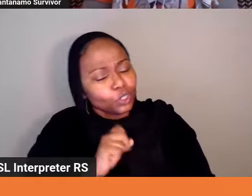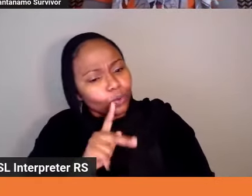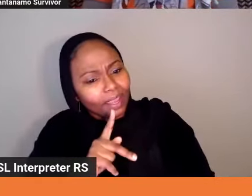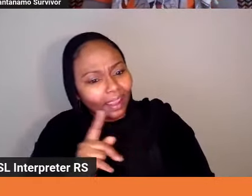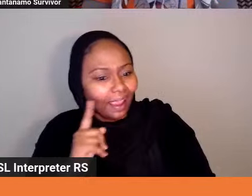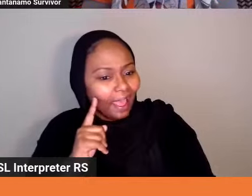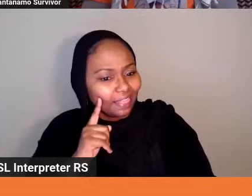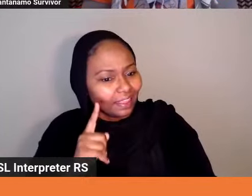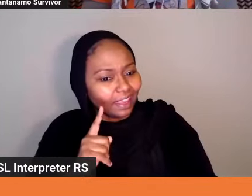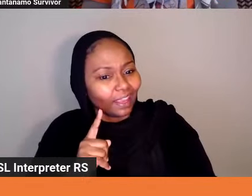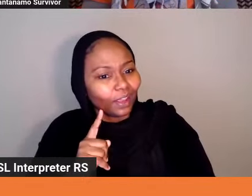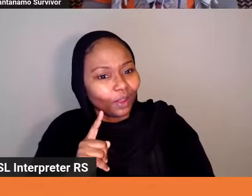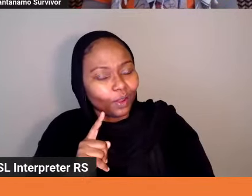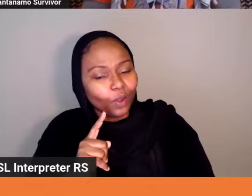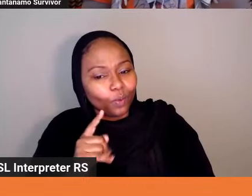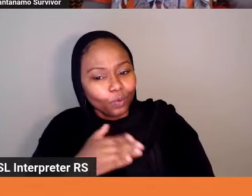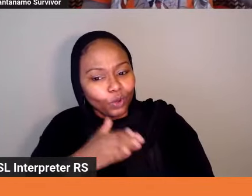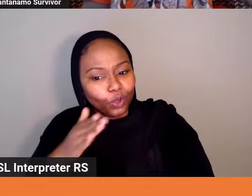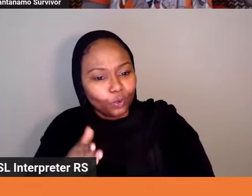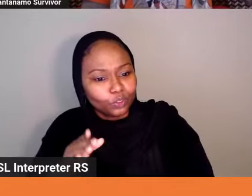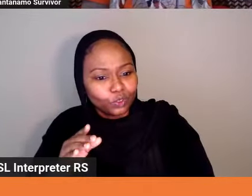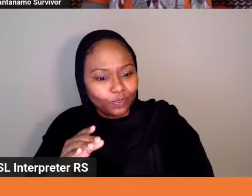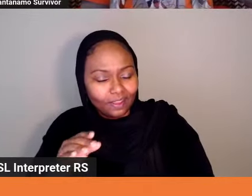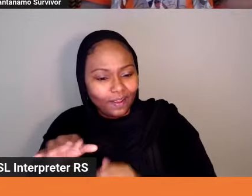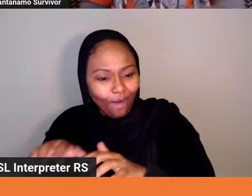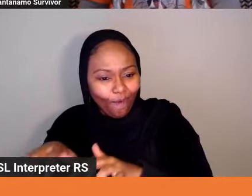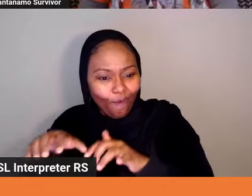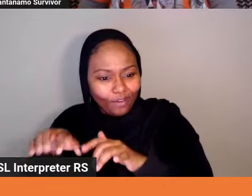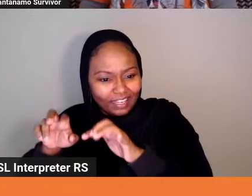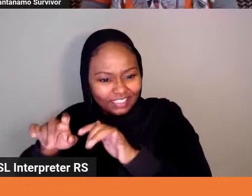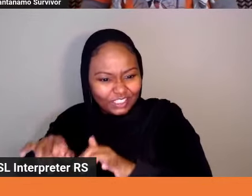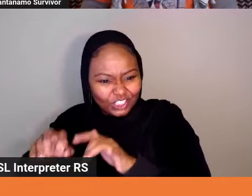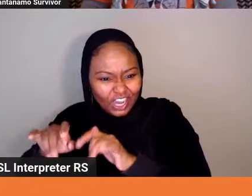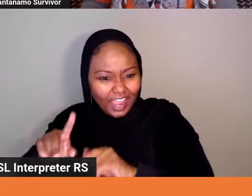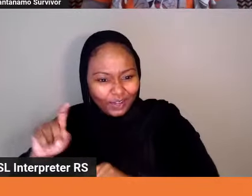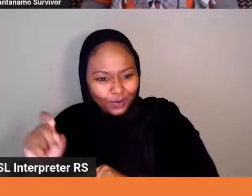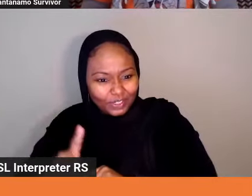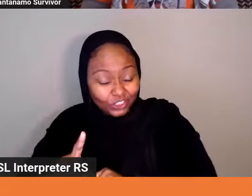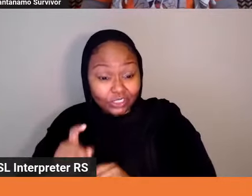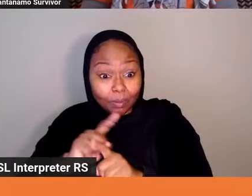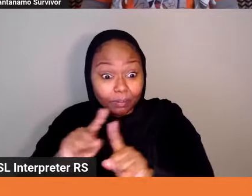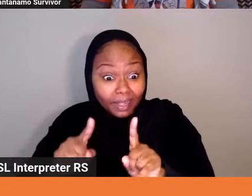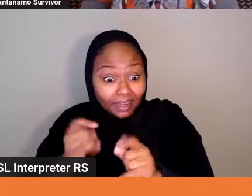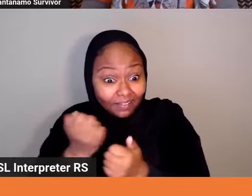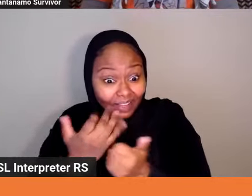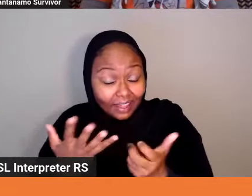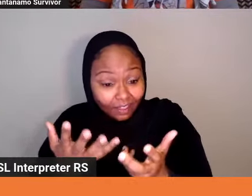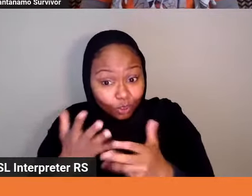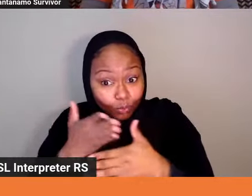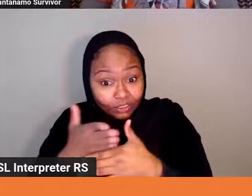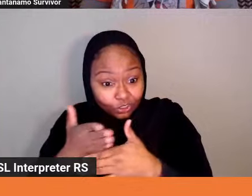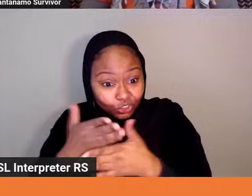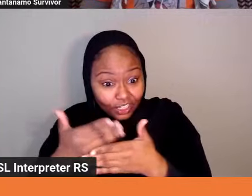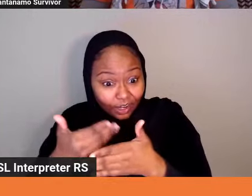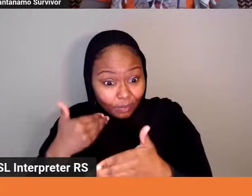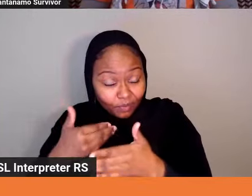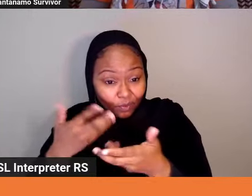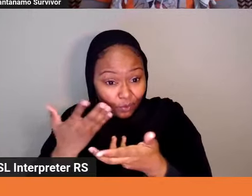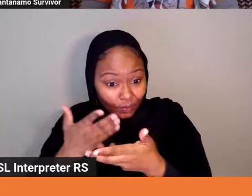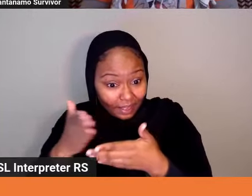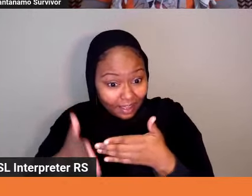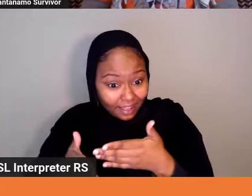going to move to some audience Q&As, but if anything comes up that you want to share before we wrap up, you can do that